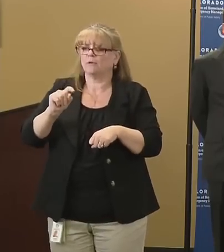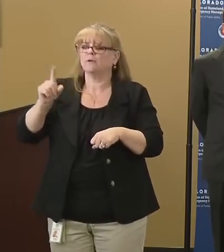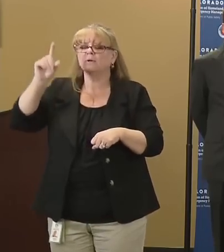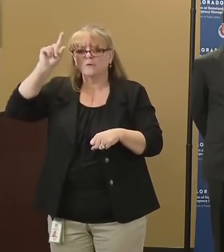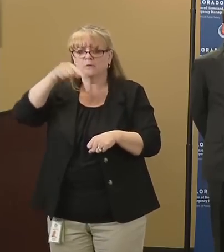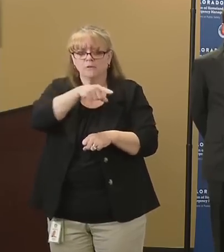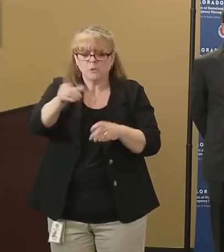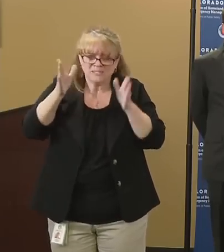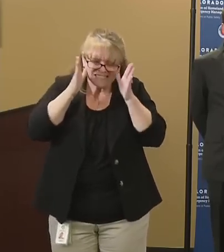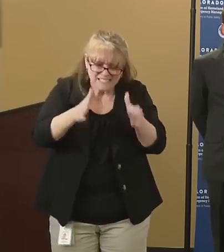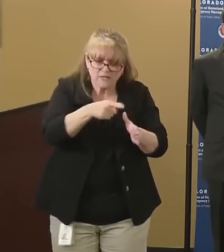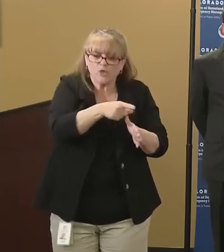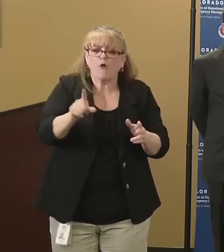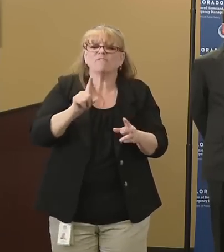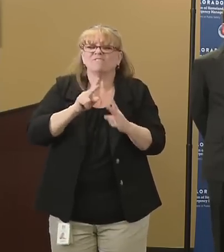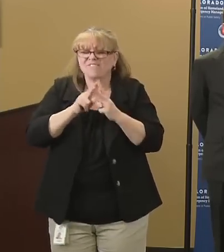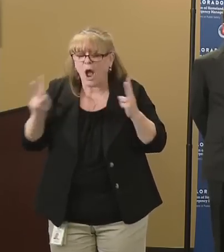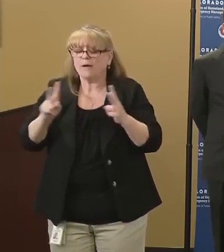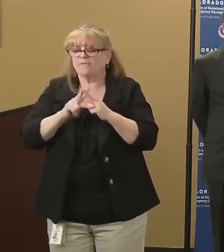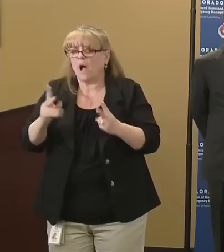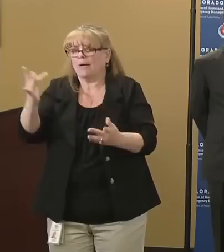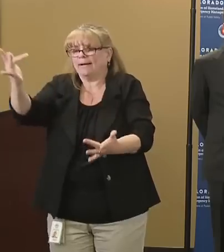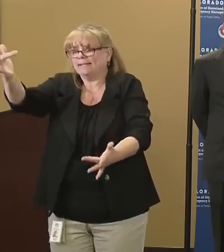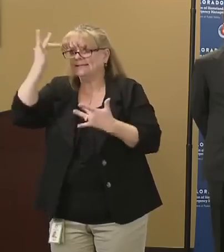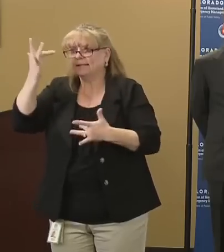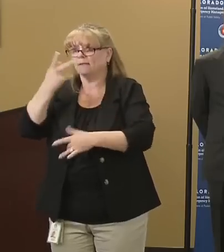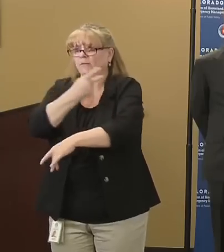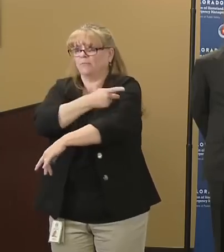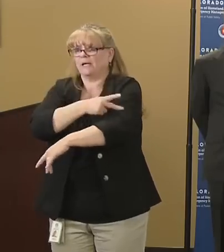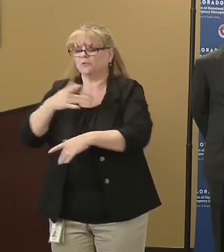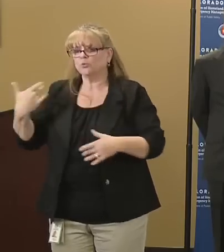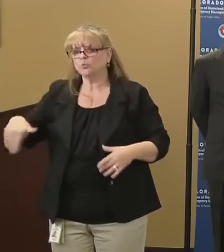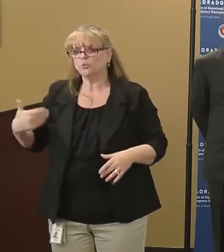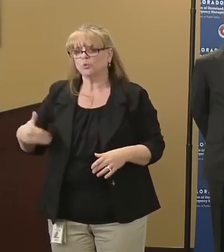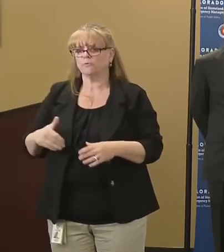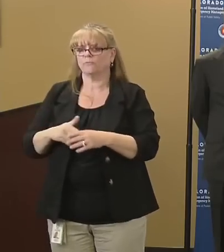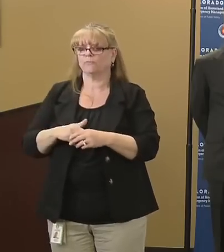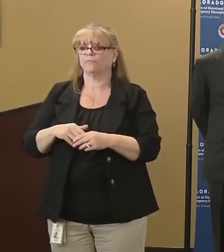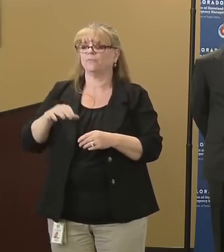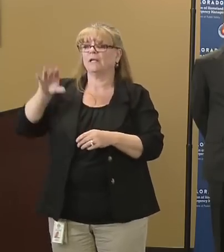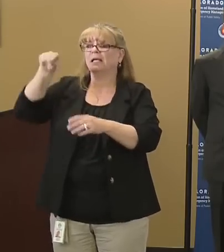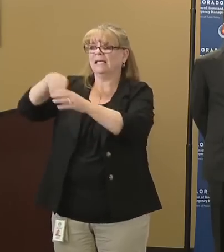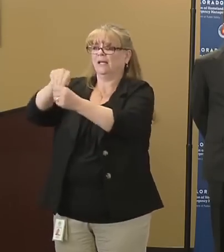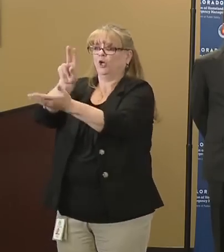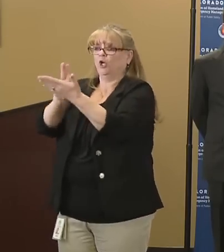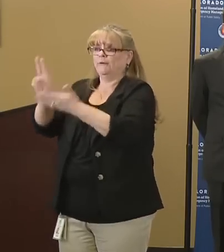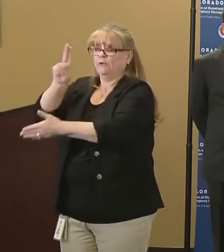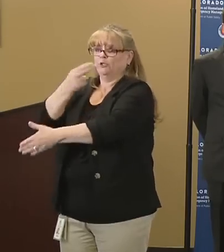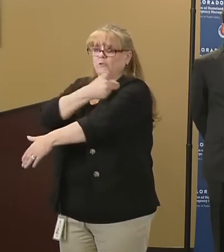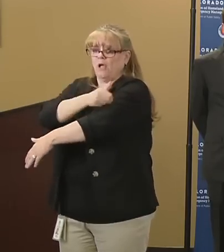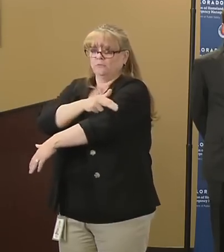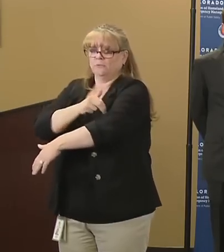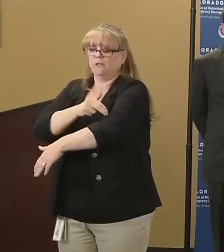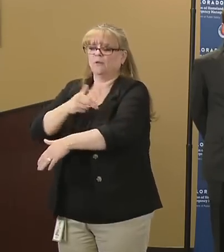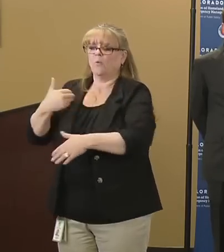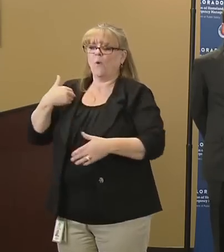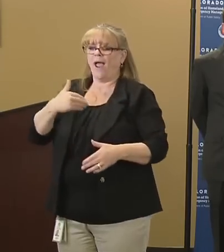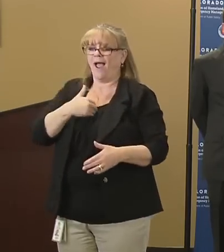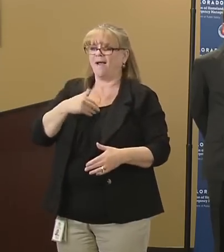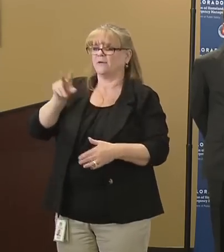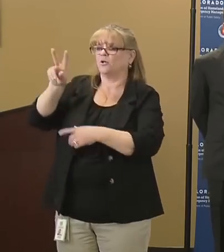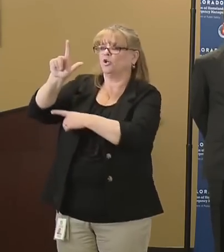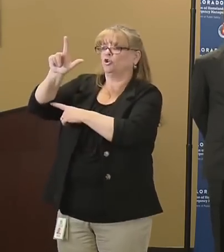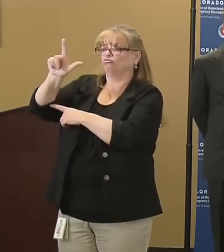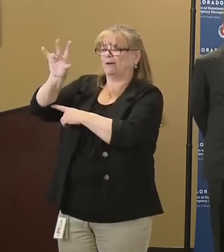we have 72 COVID positive patients in the University of Colorado Hospital, of whom 37 are critically ill in the intensive